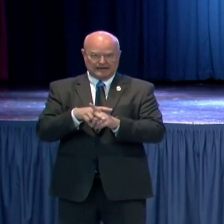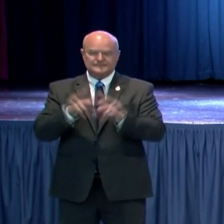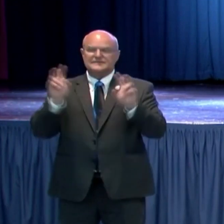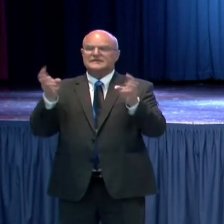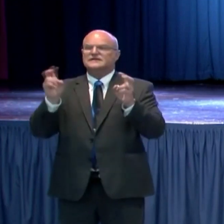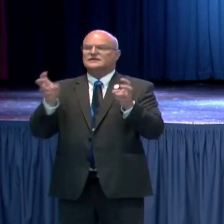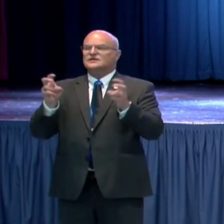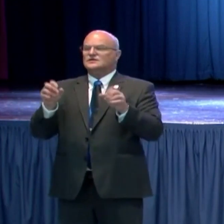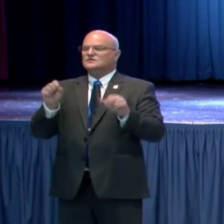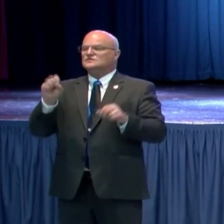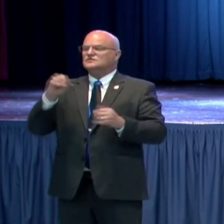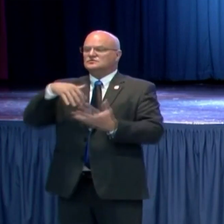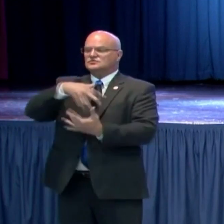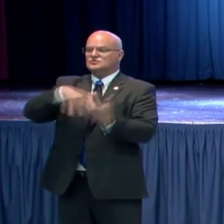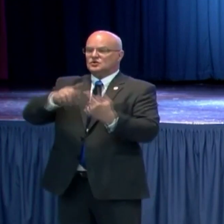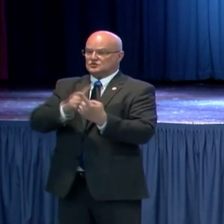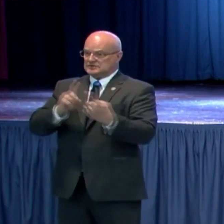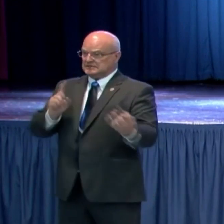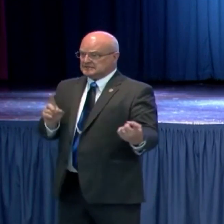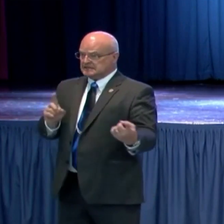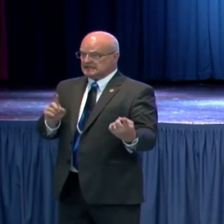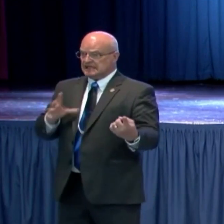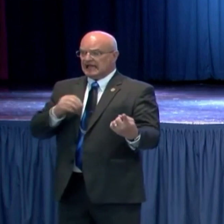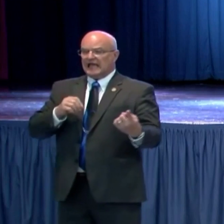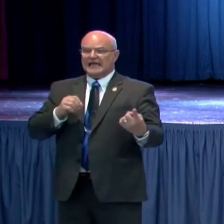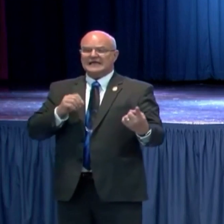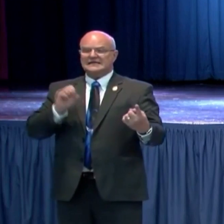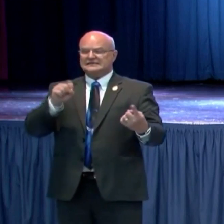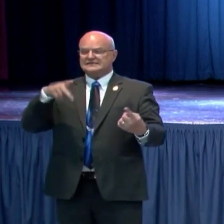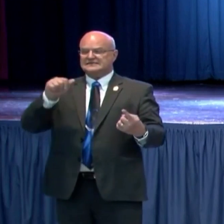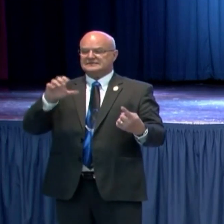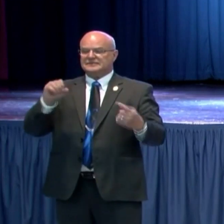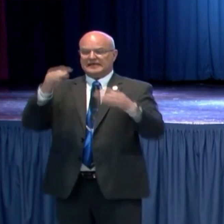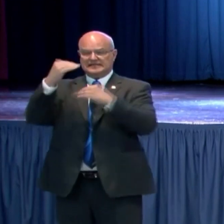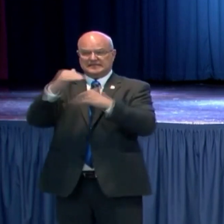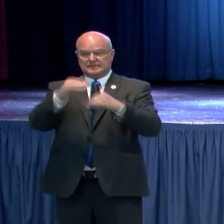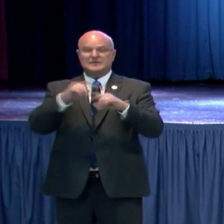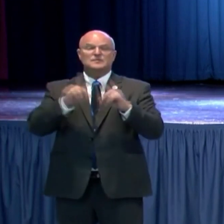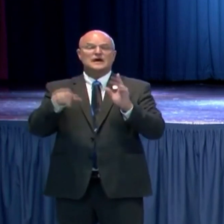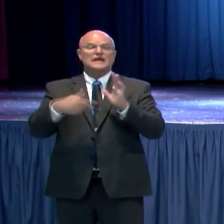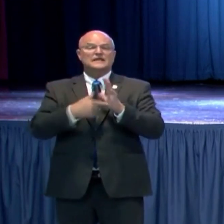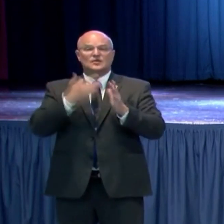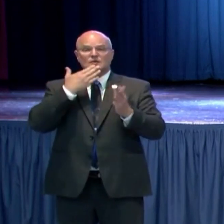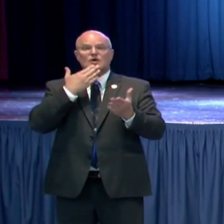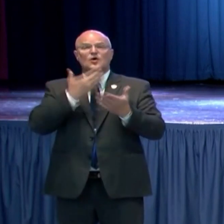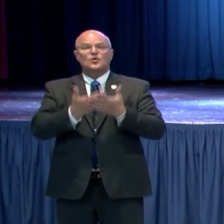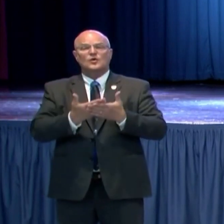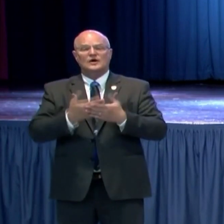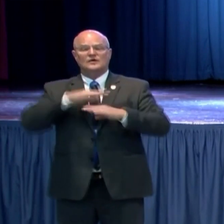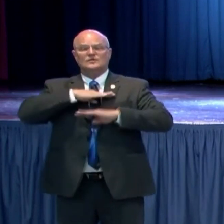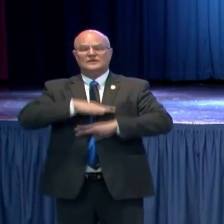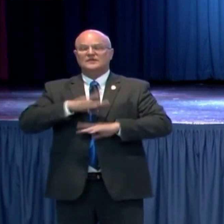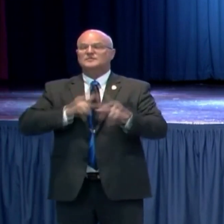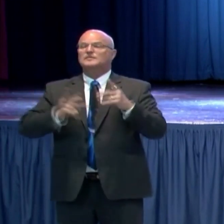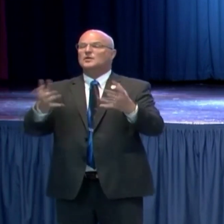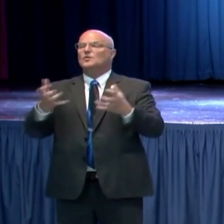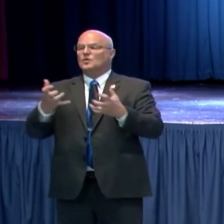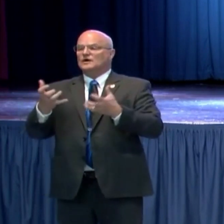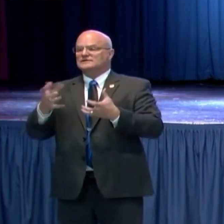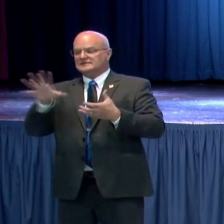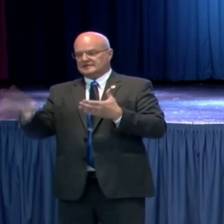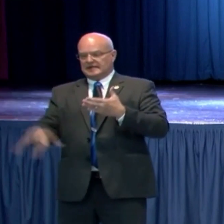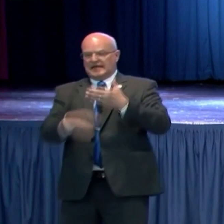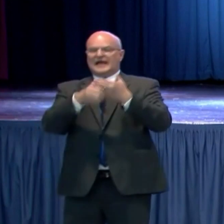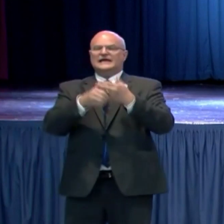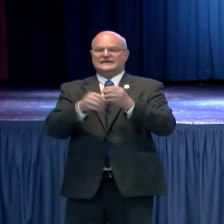in terms of social distancing and the space limitations. But this will be a welcome relief to those that want to be able to add